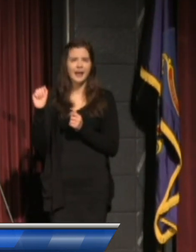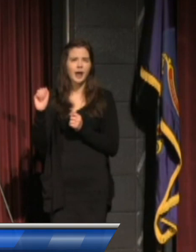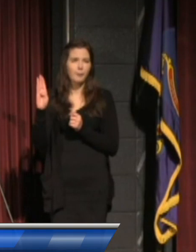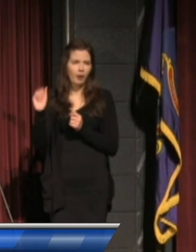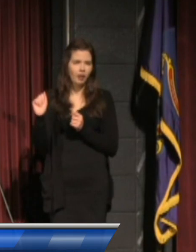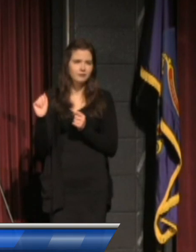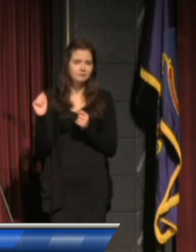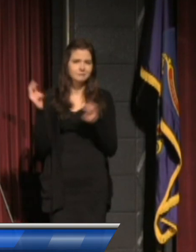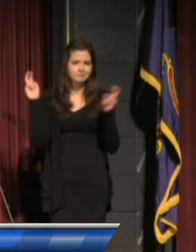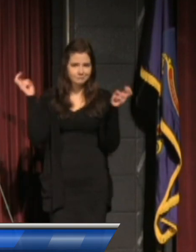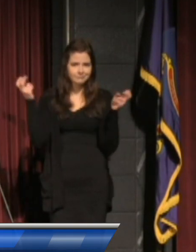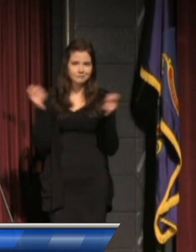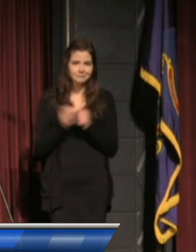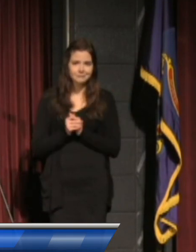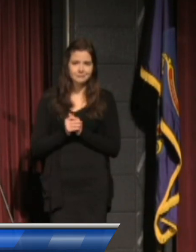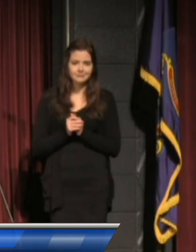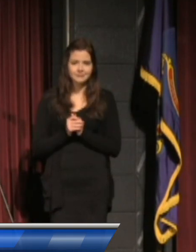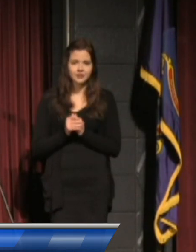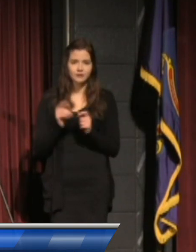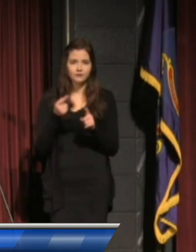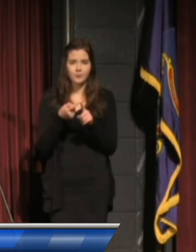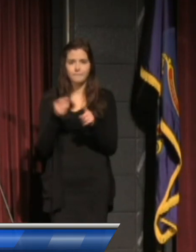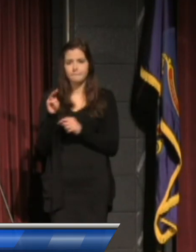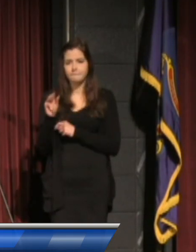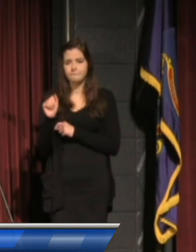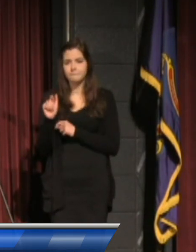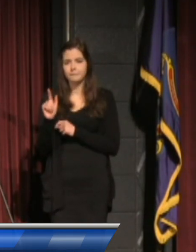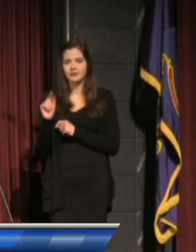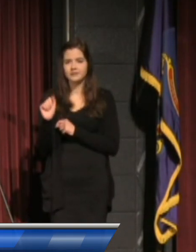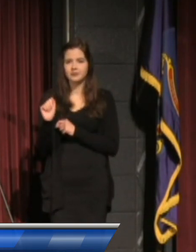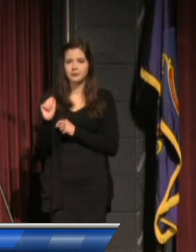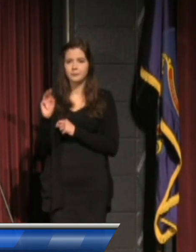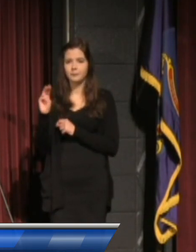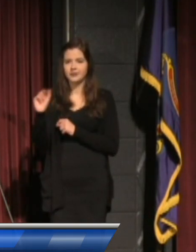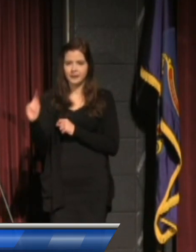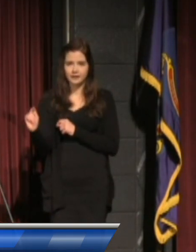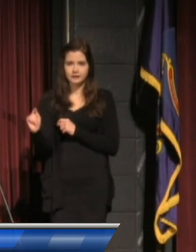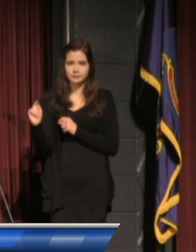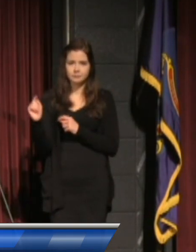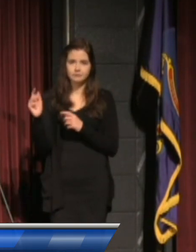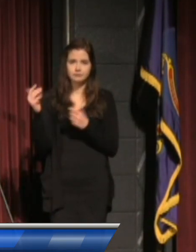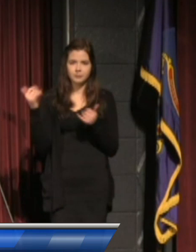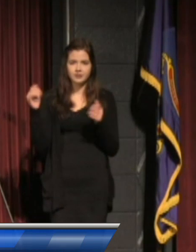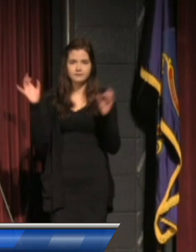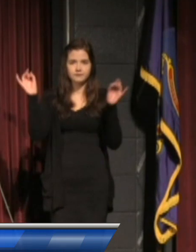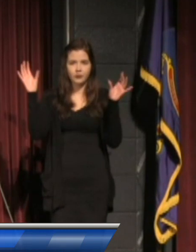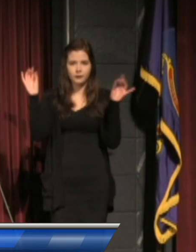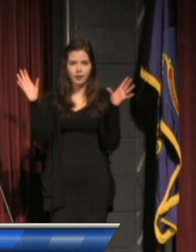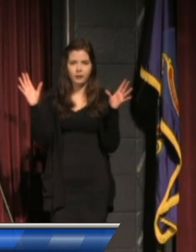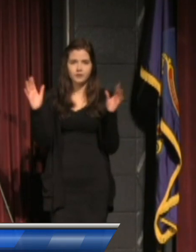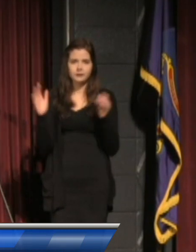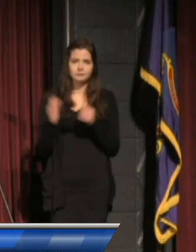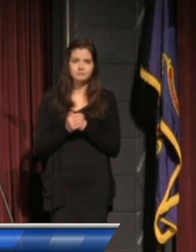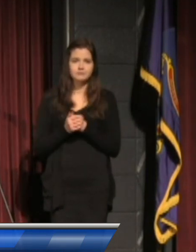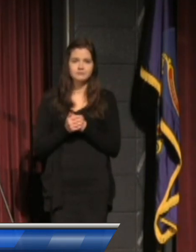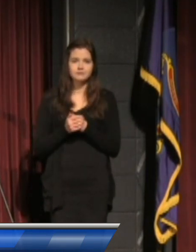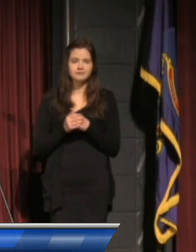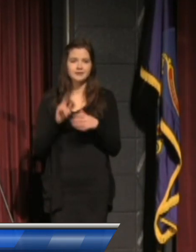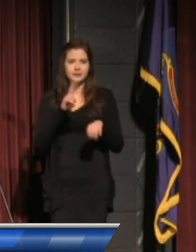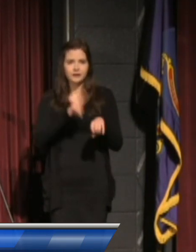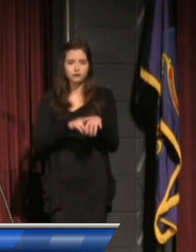campus calls her. She is from Malta, Montana. She played volleyball for the Lady Royals and has proven to be a natural